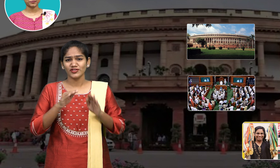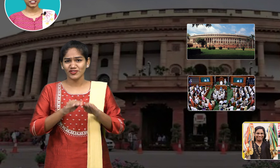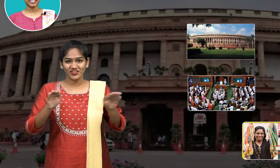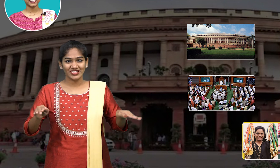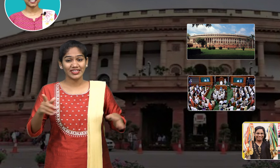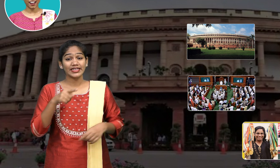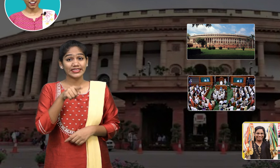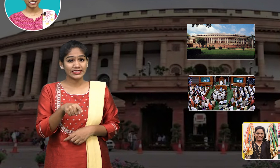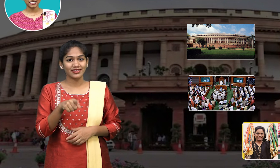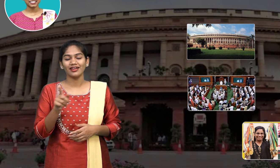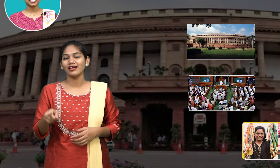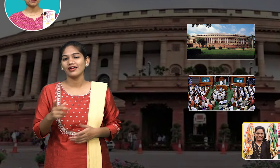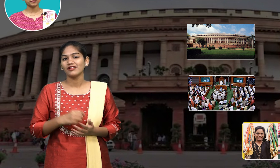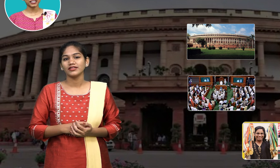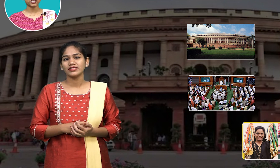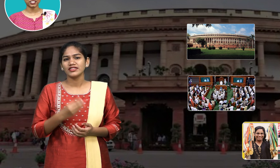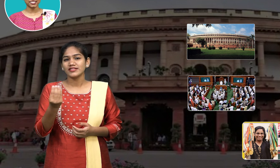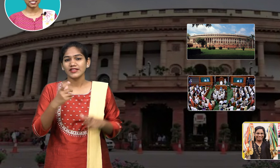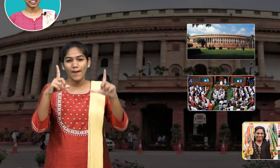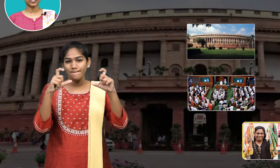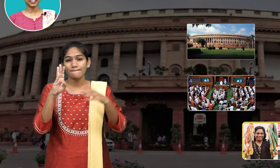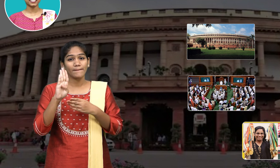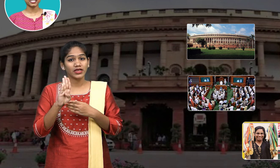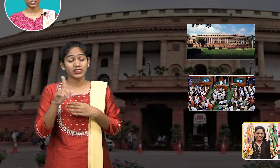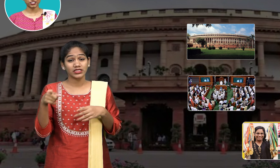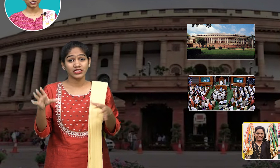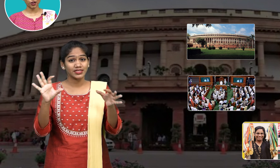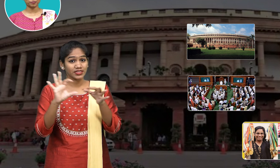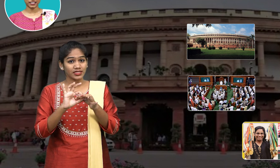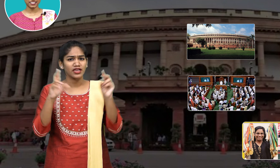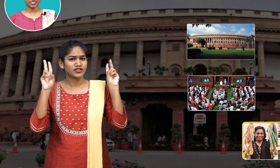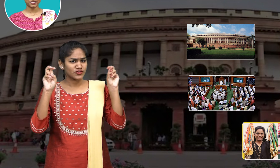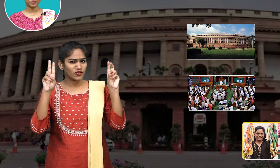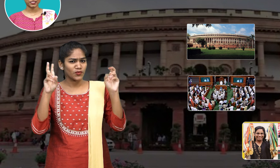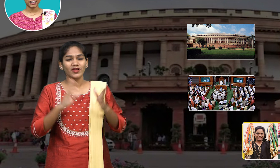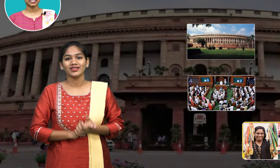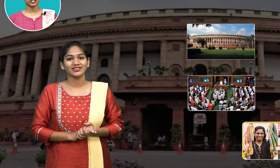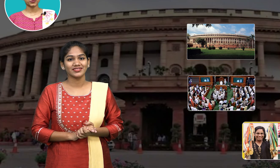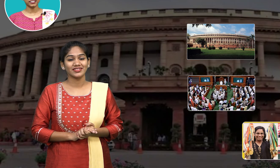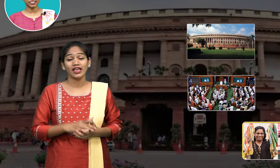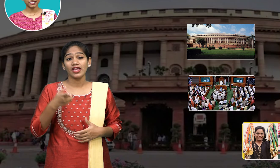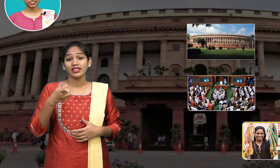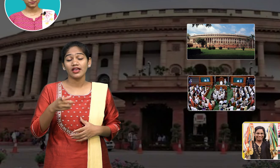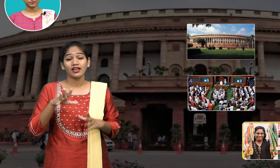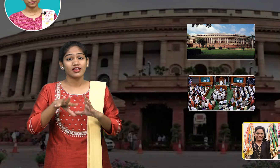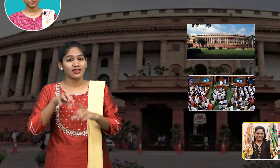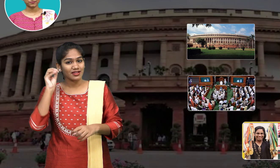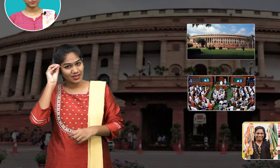Students, here are some pictures related to the topics that we